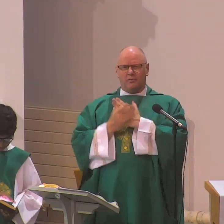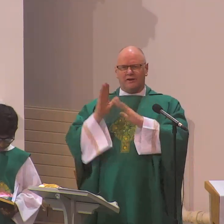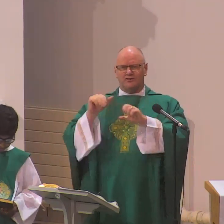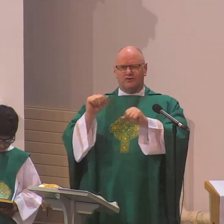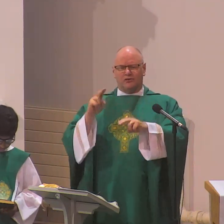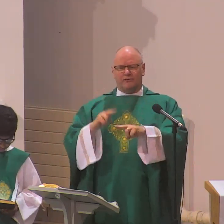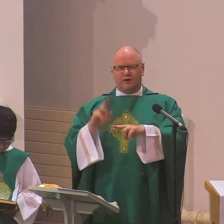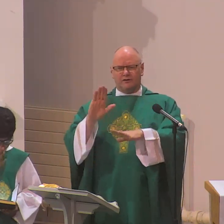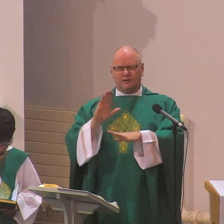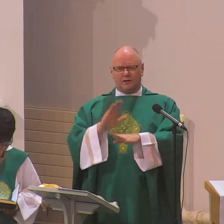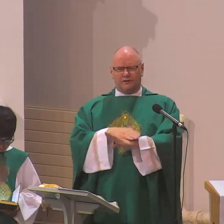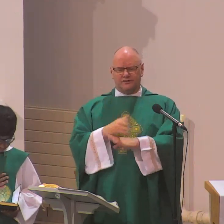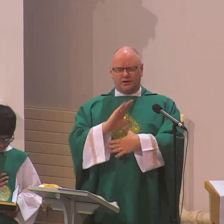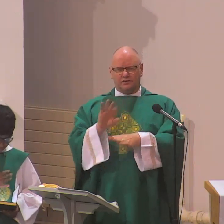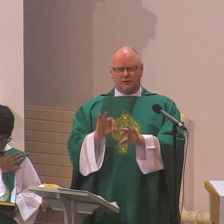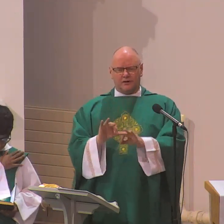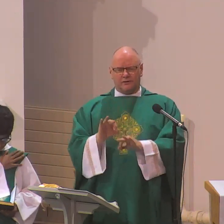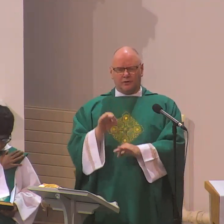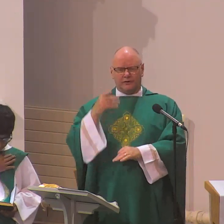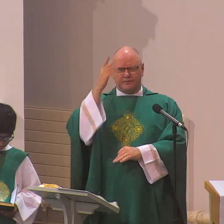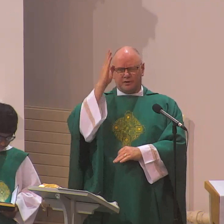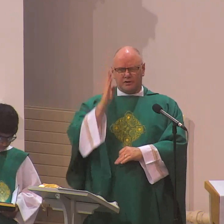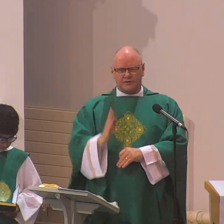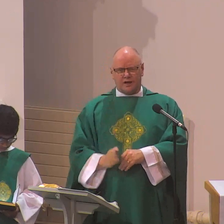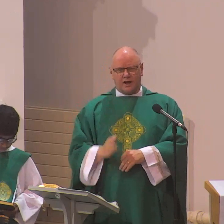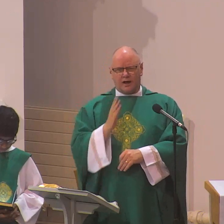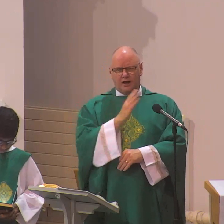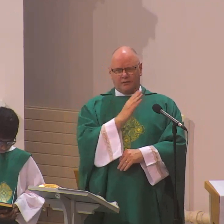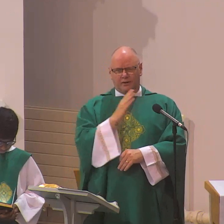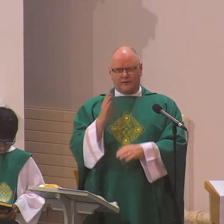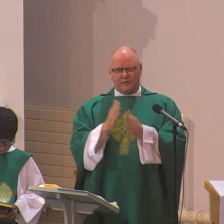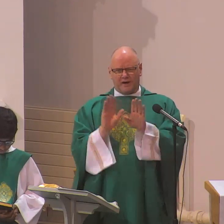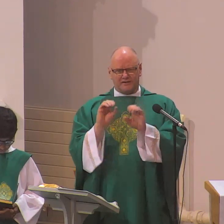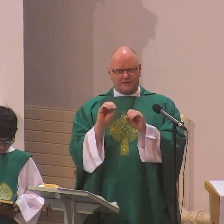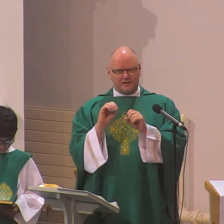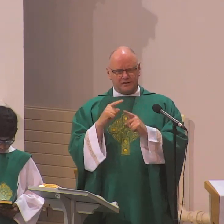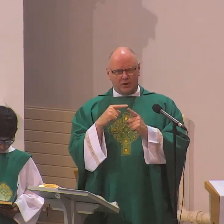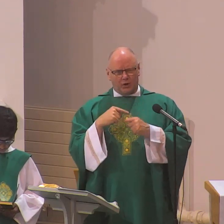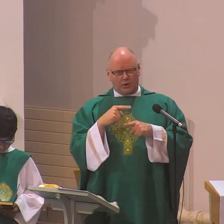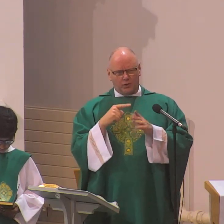God bless you, Father, and the Son, and the Holy Spirit. Amen. And the Mass is